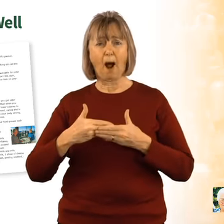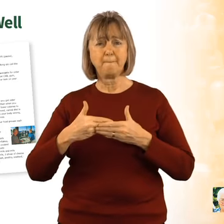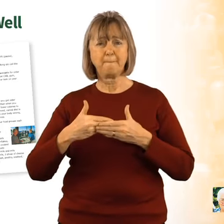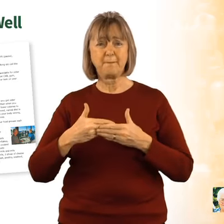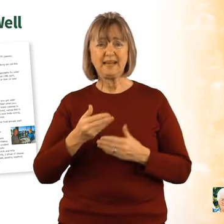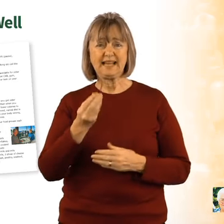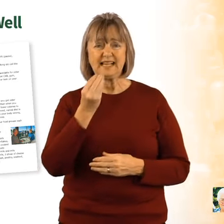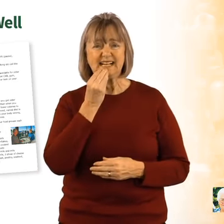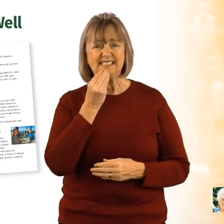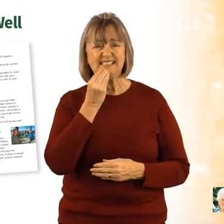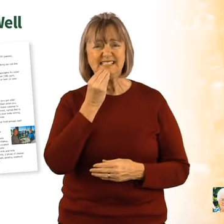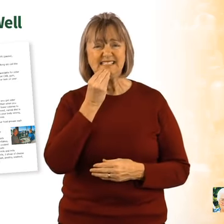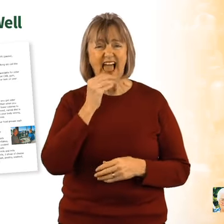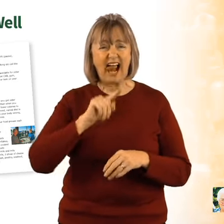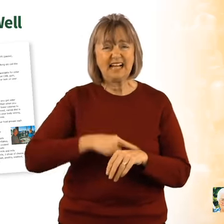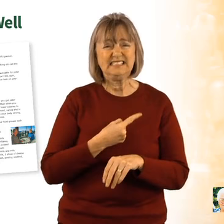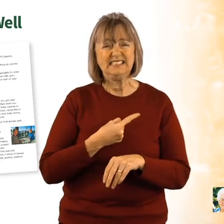avoid indigestion.